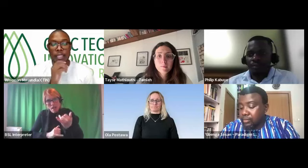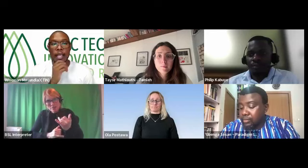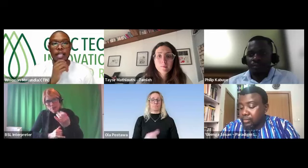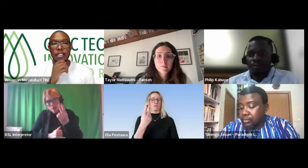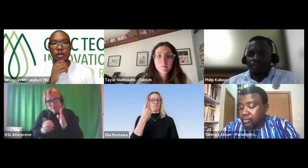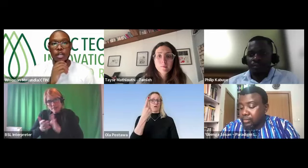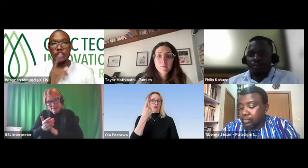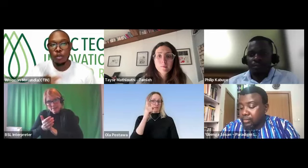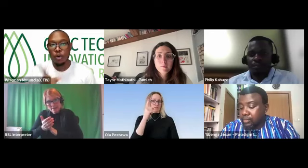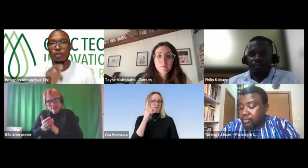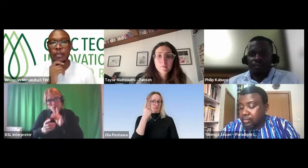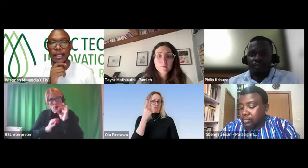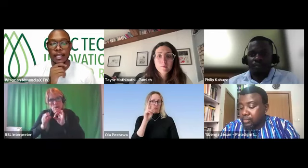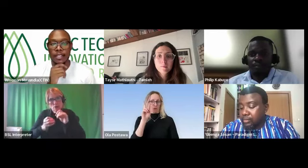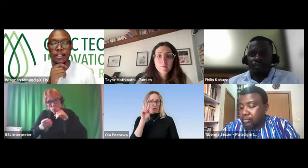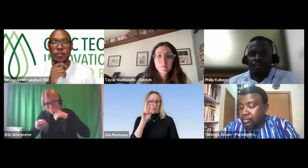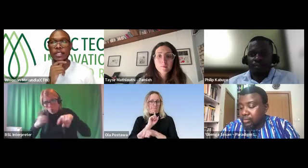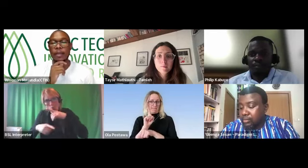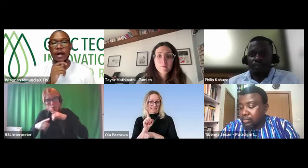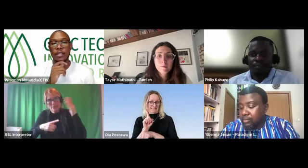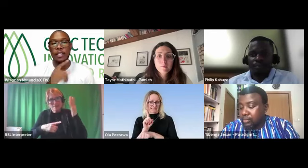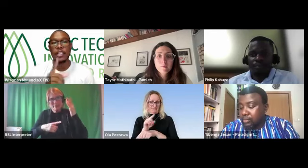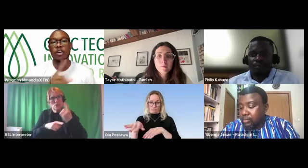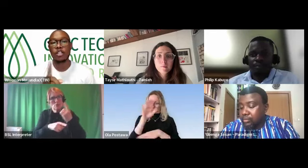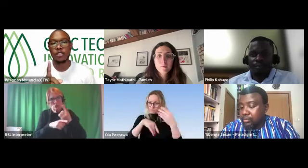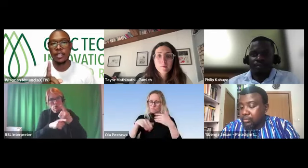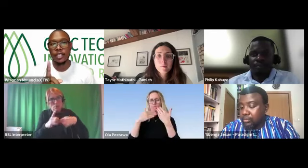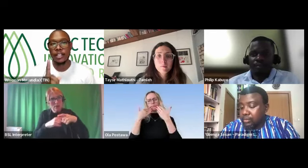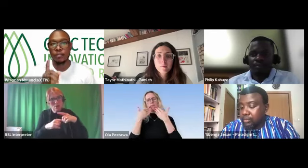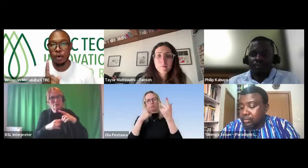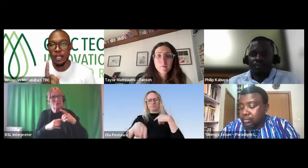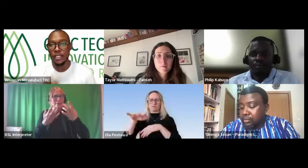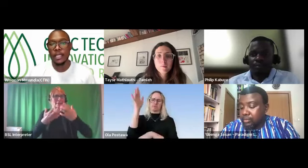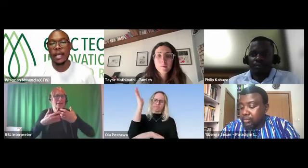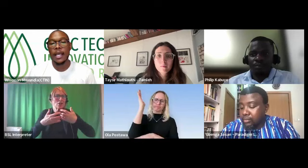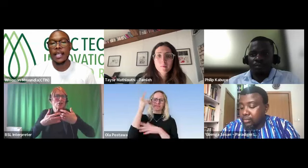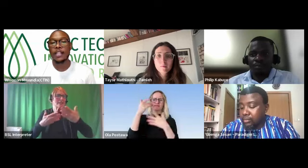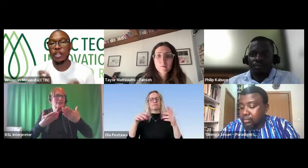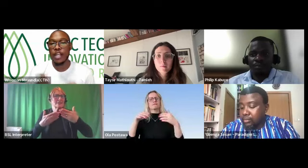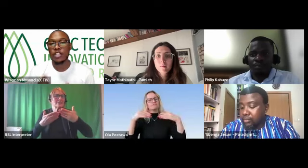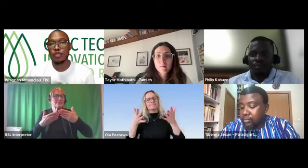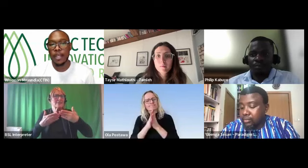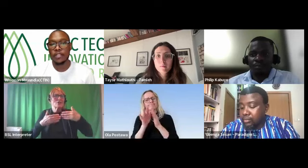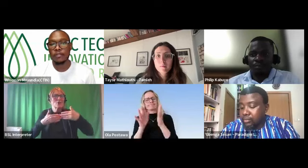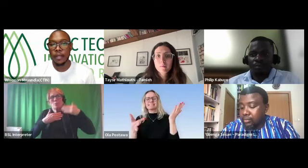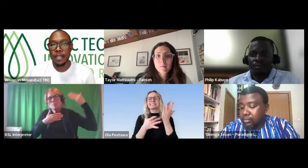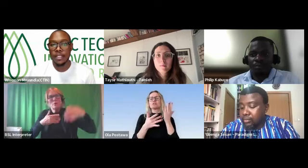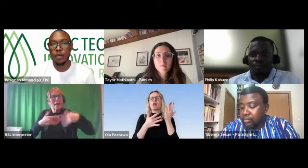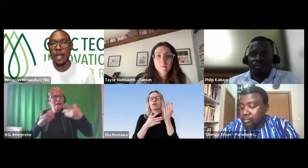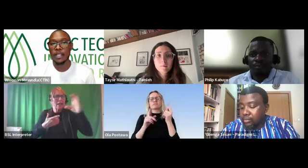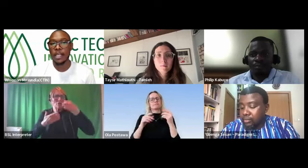two minutes, there's a question to all speakers, and it speaks about that technology transcends borders, yet regulation